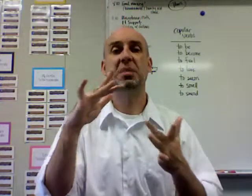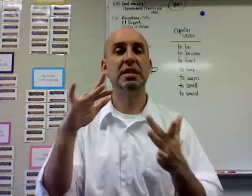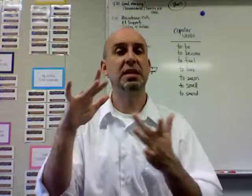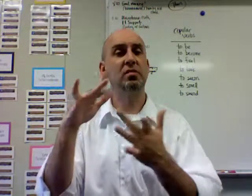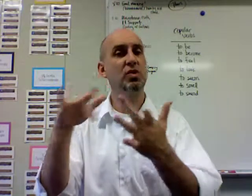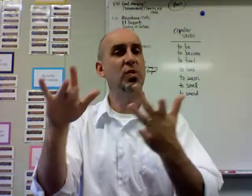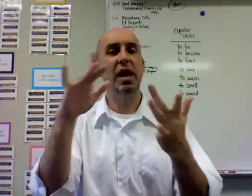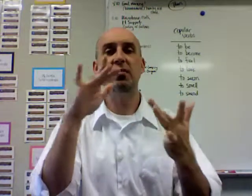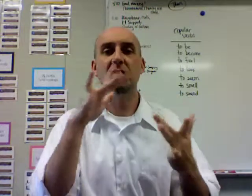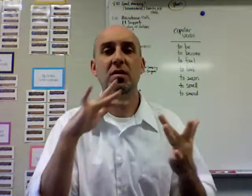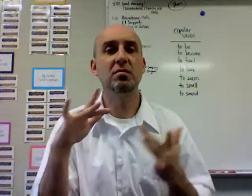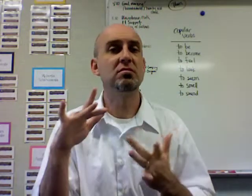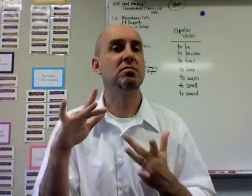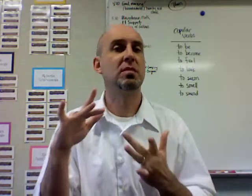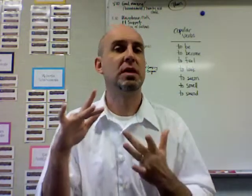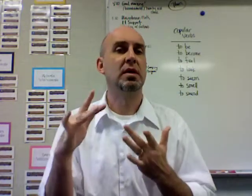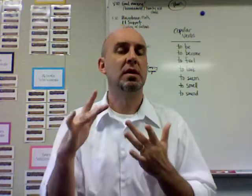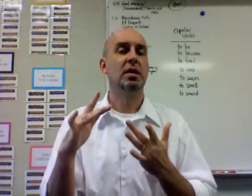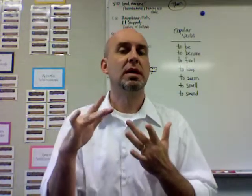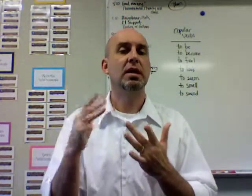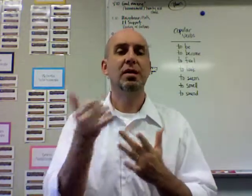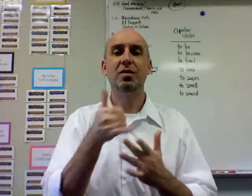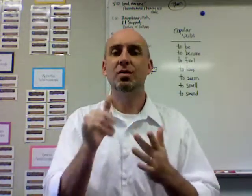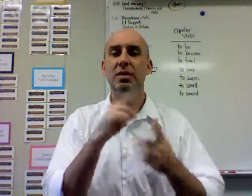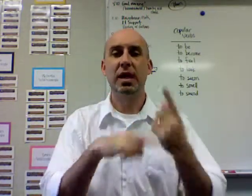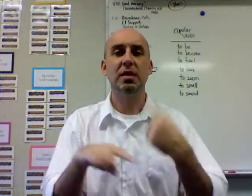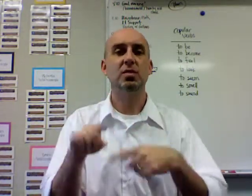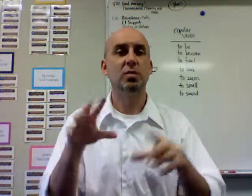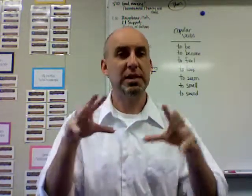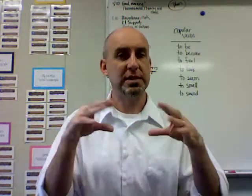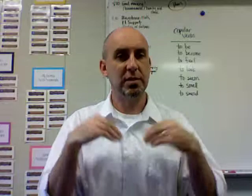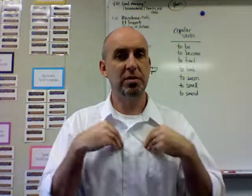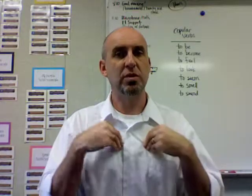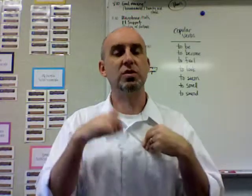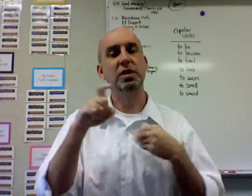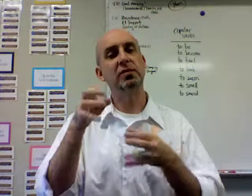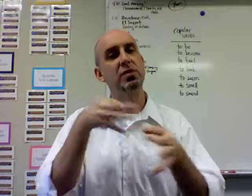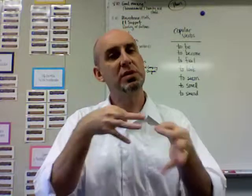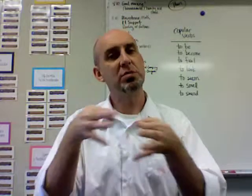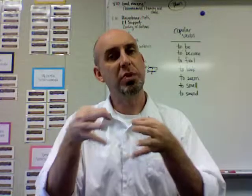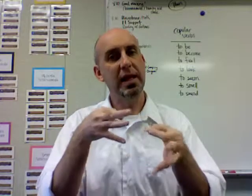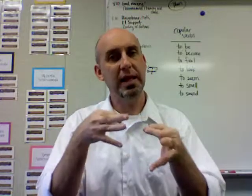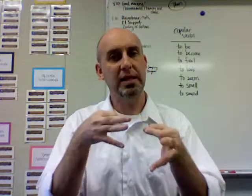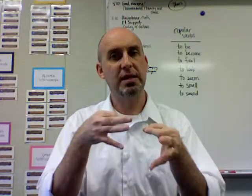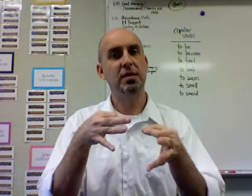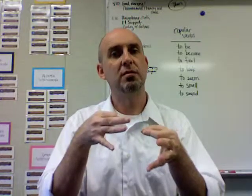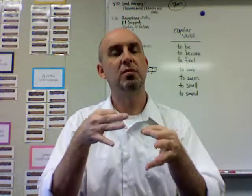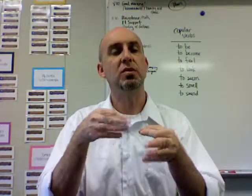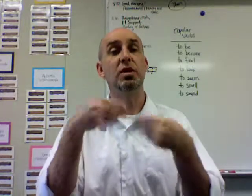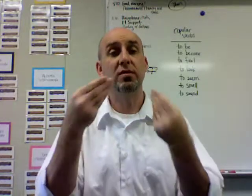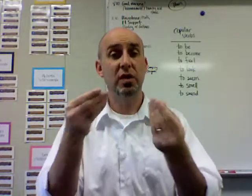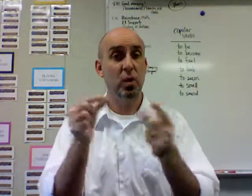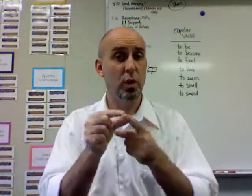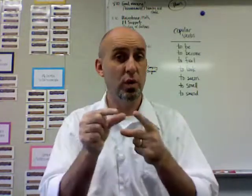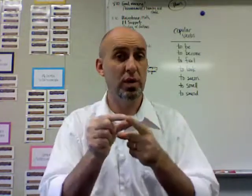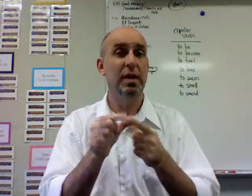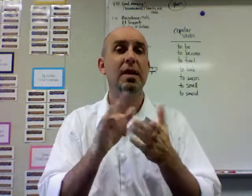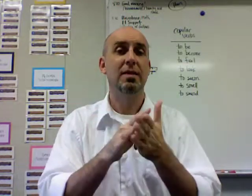Sign for travel. Any of those signs would be acceptable. You just have to explain when you're giving the word that